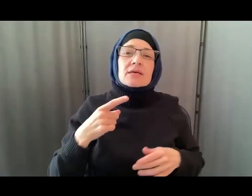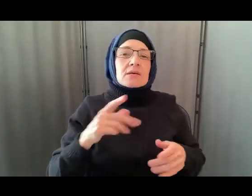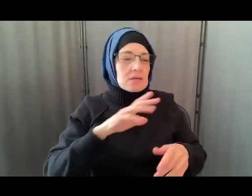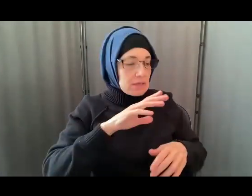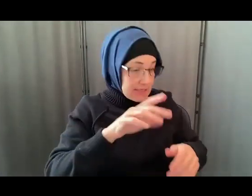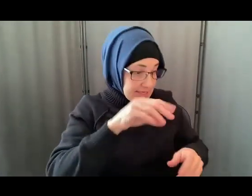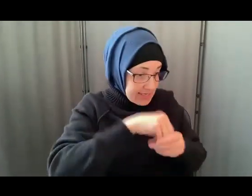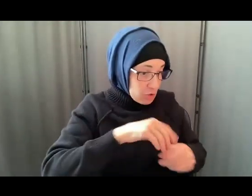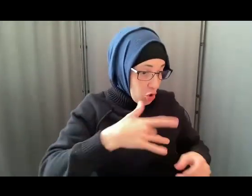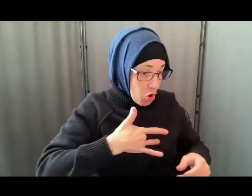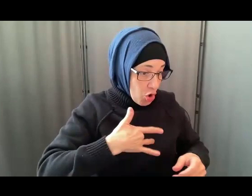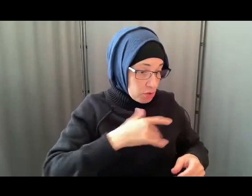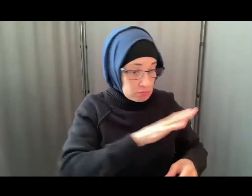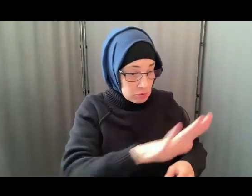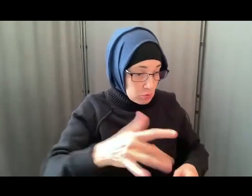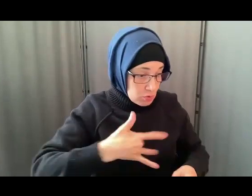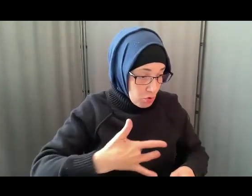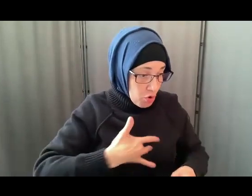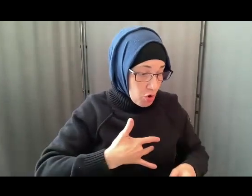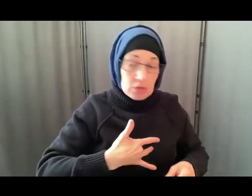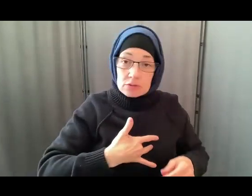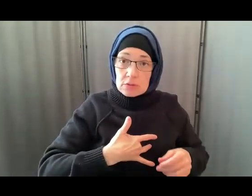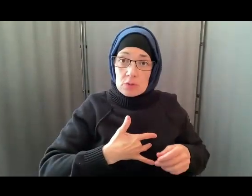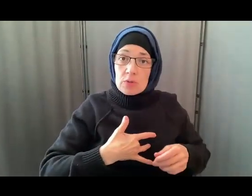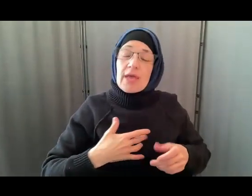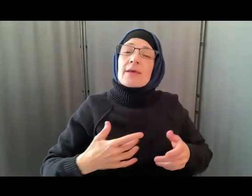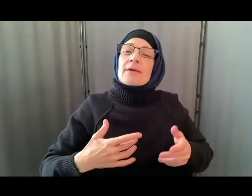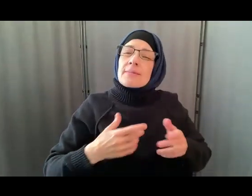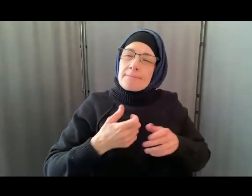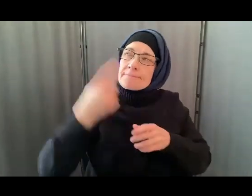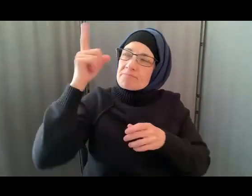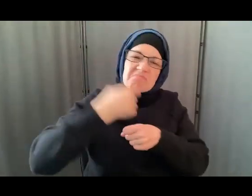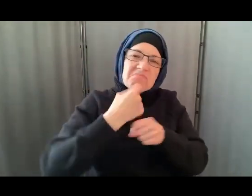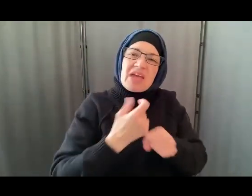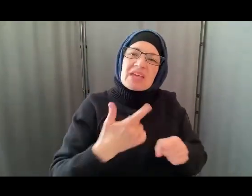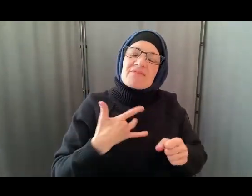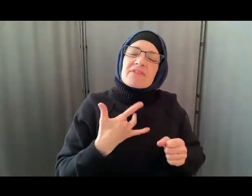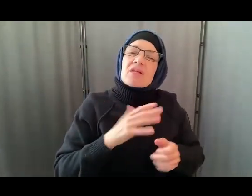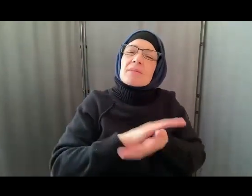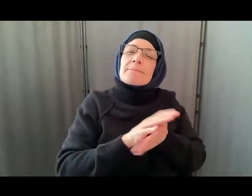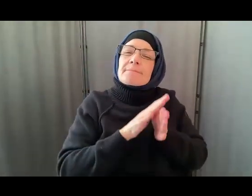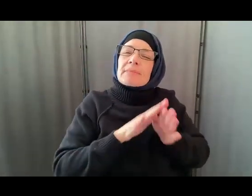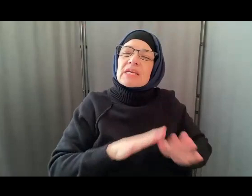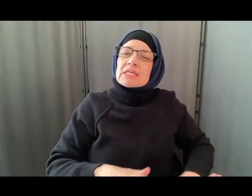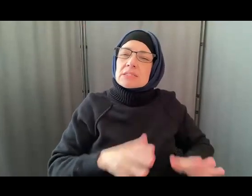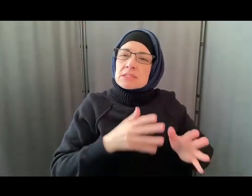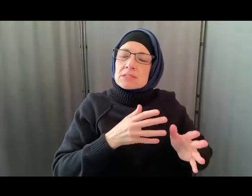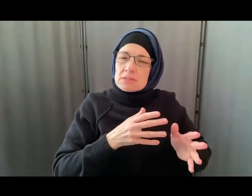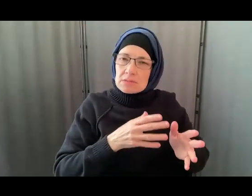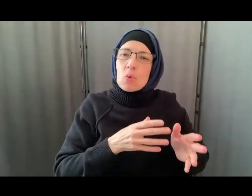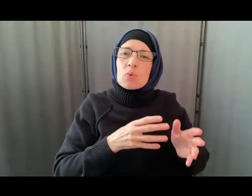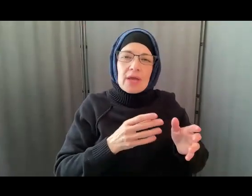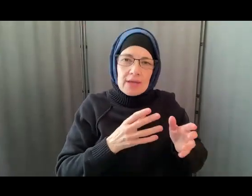the believers to increase them in faith beside their faith